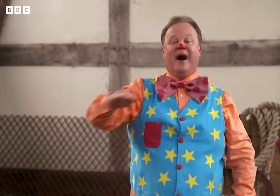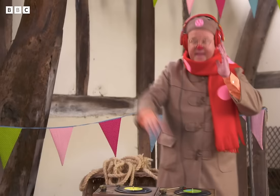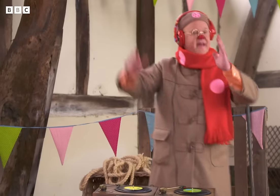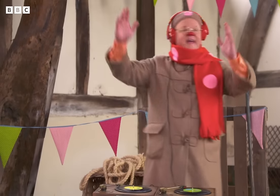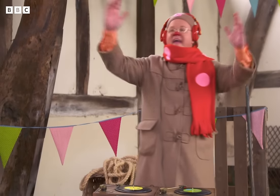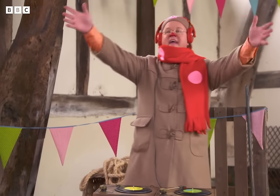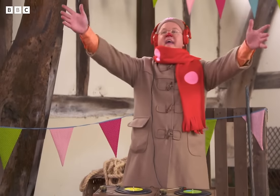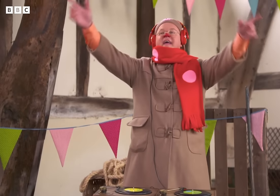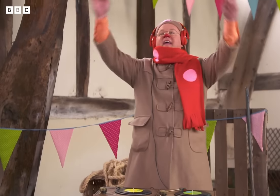farm,